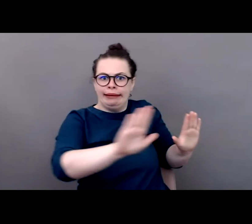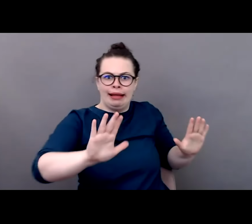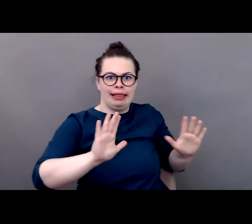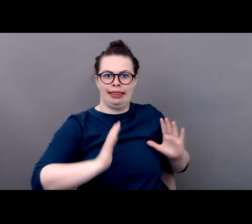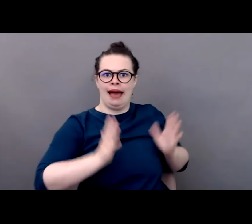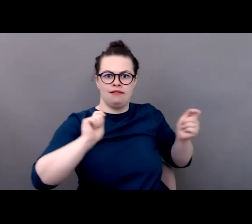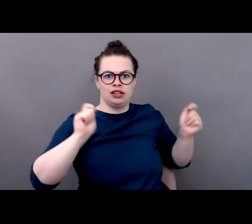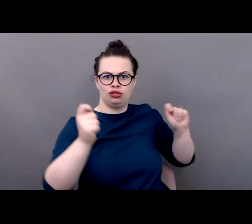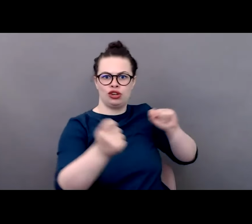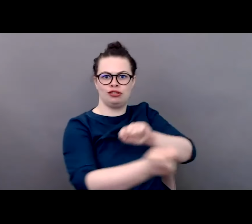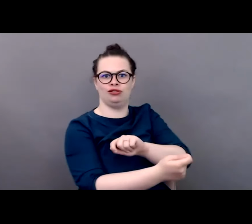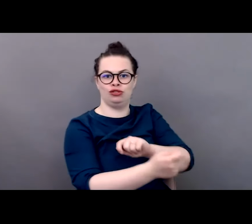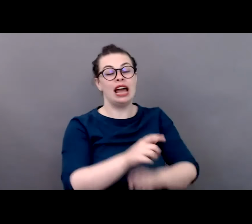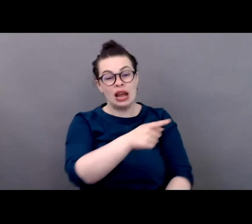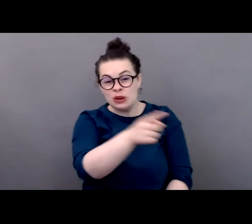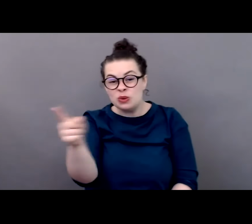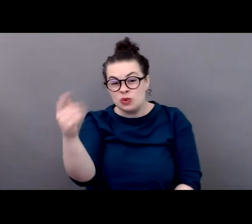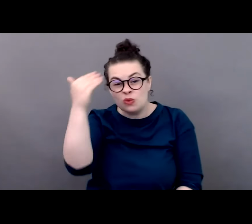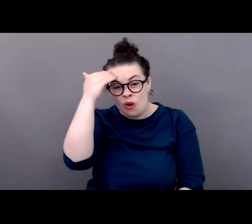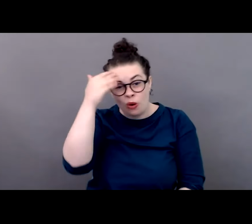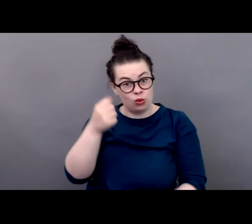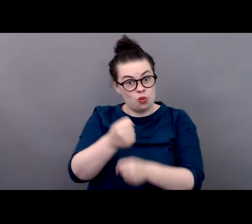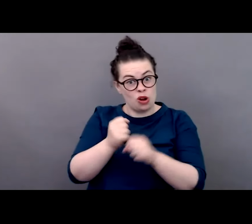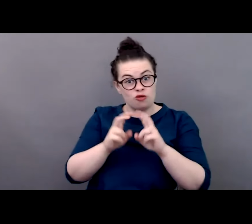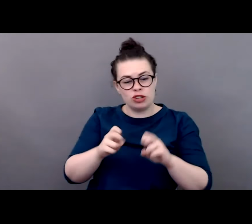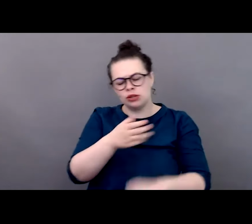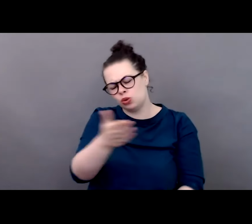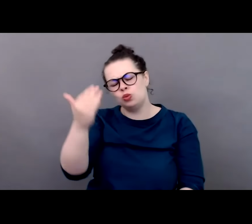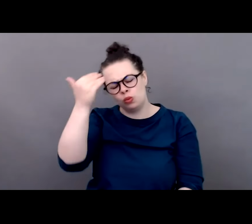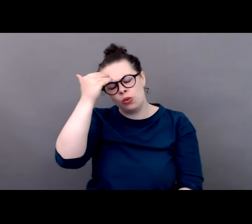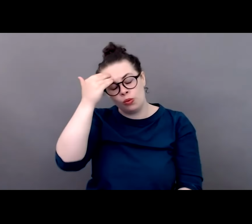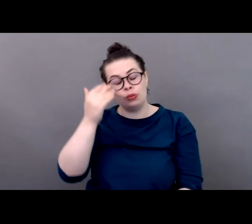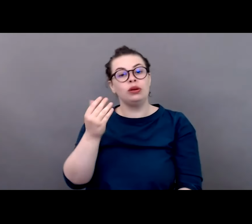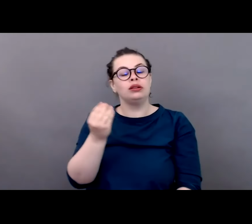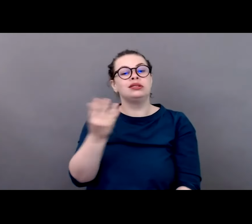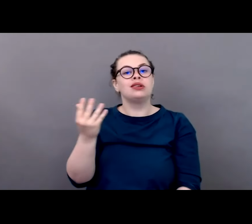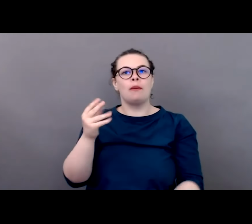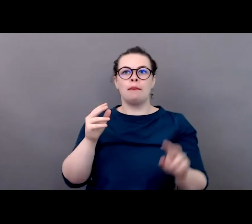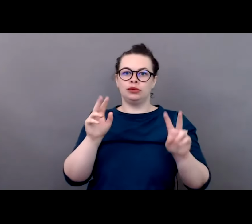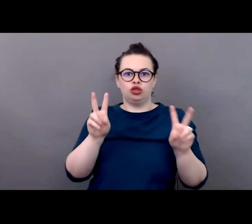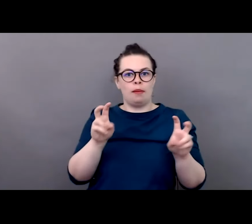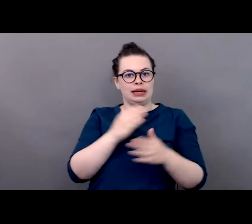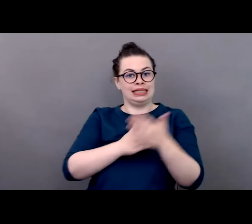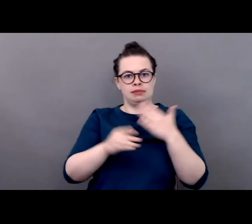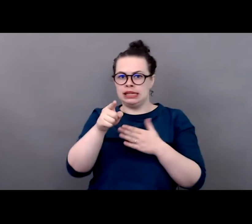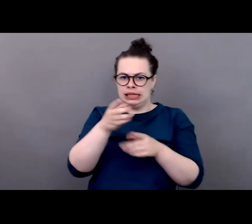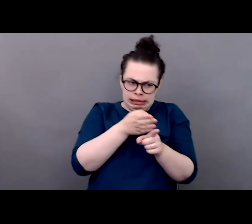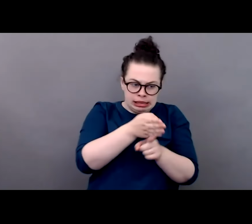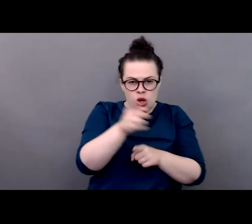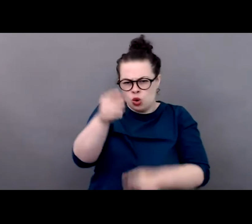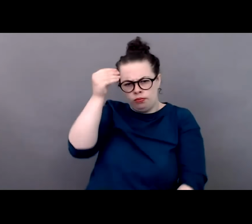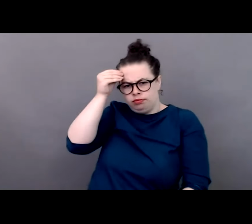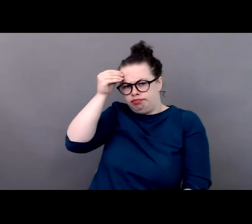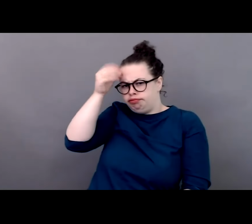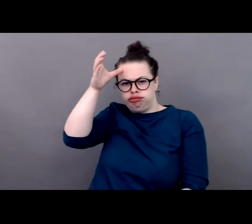you know about some areas of disability rights better than anybody else. You know some